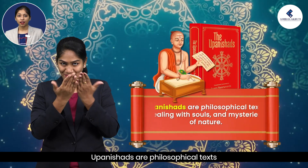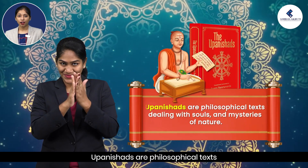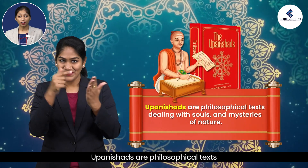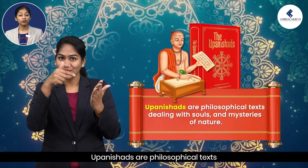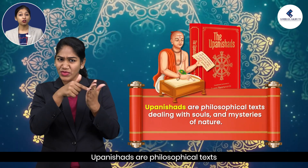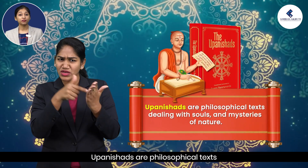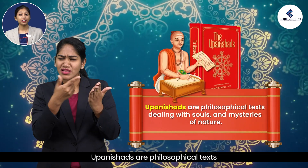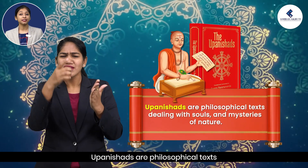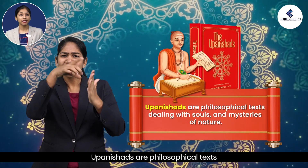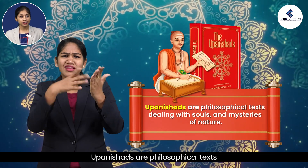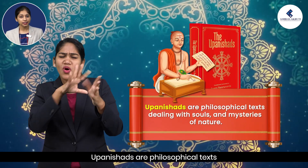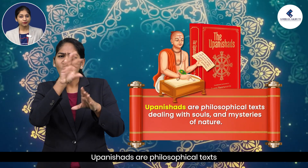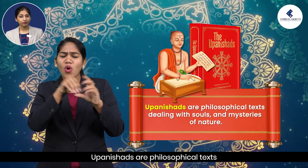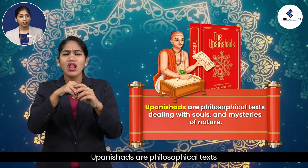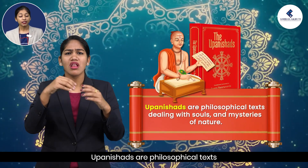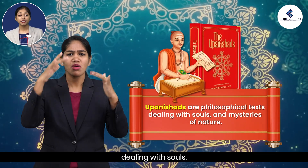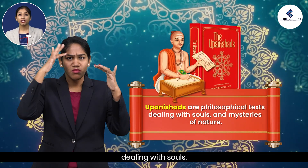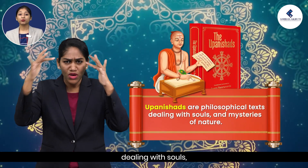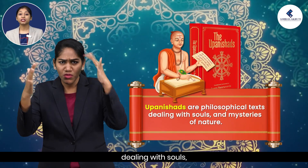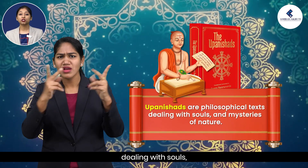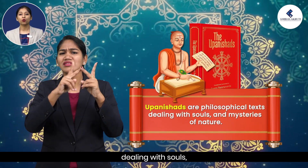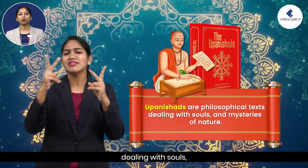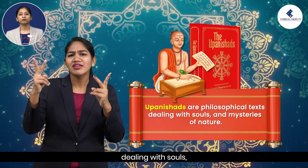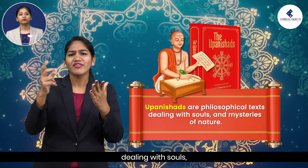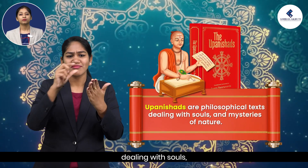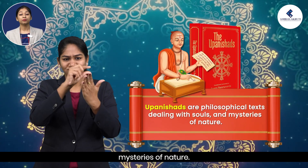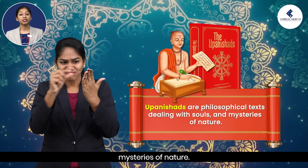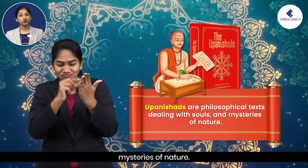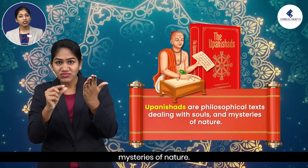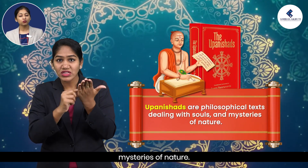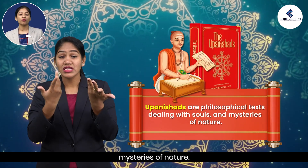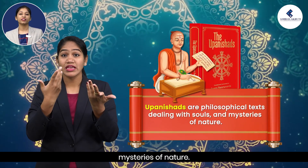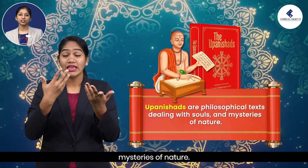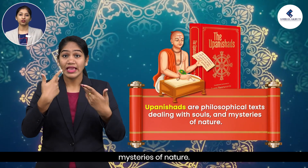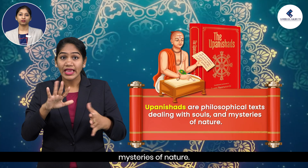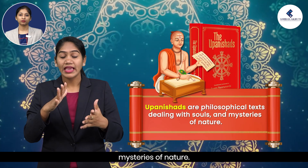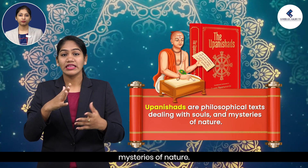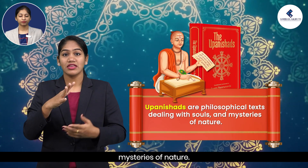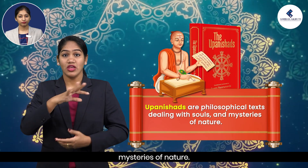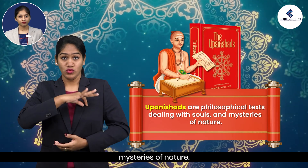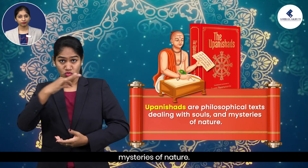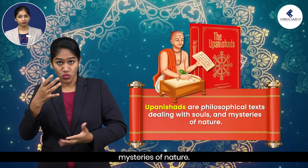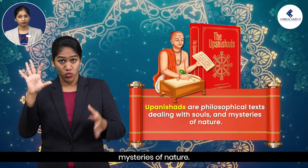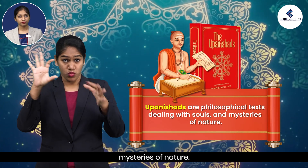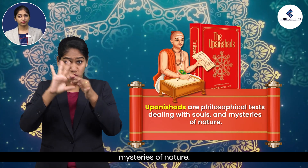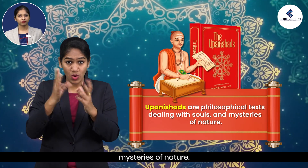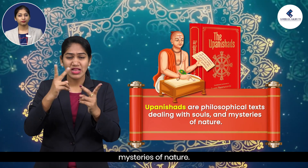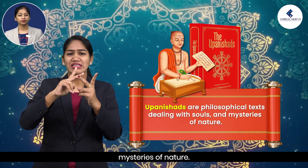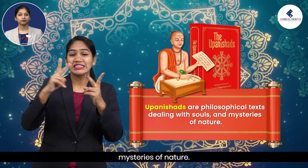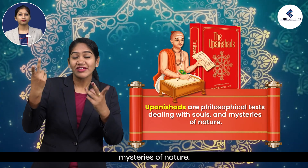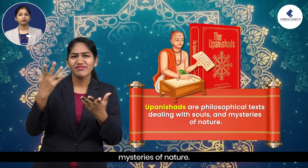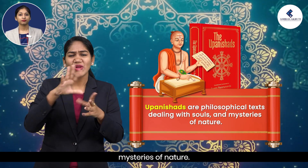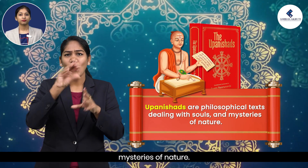Upanishads are philosophical texts dealing with soul, mysteries of nature.